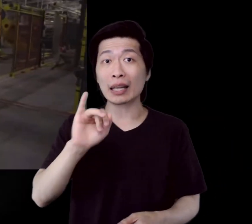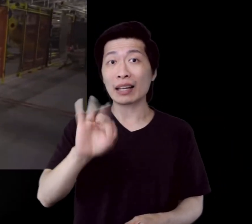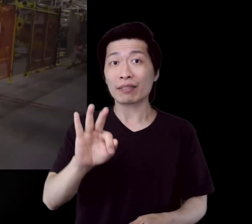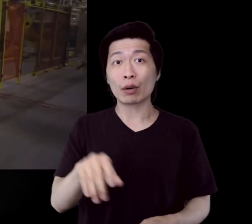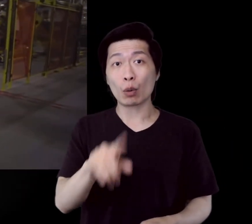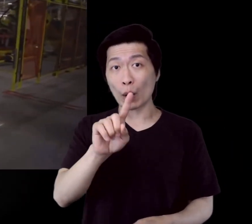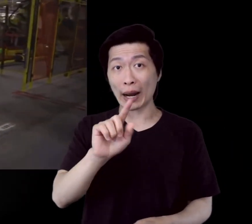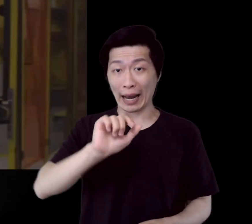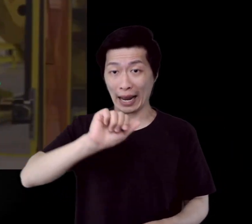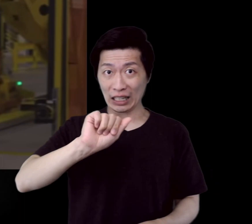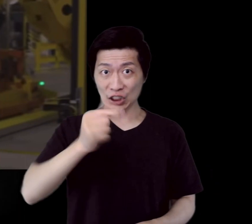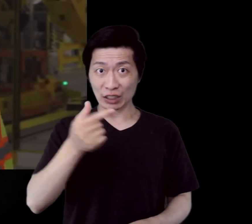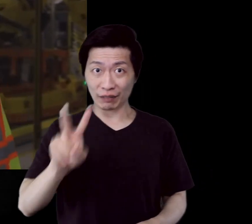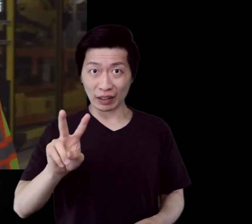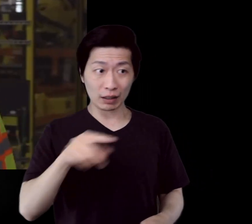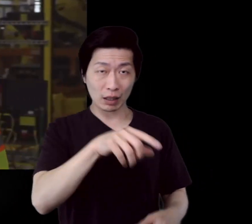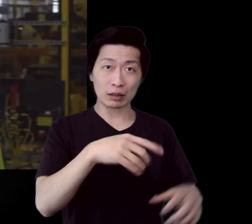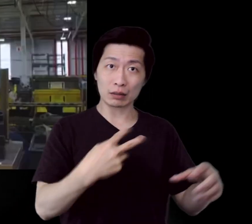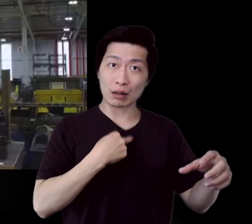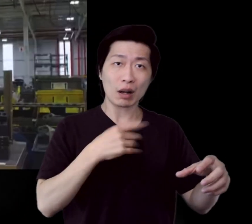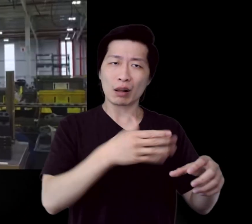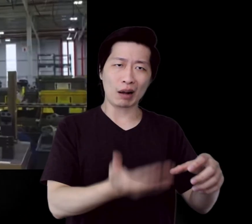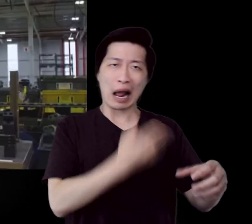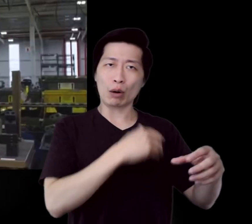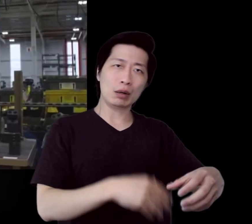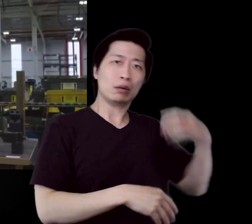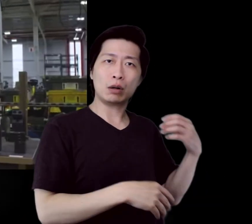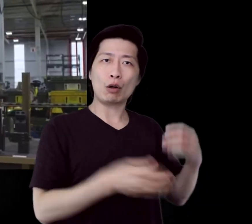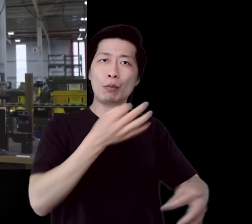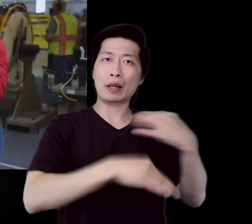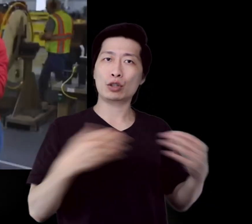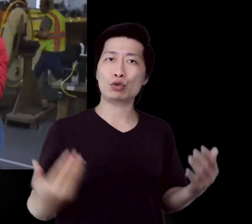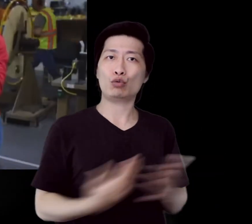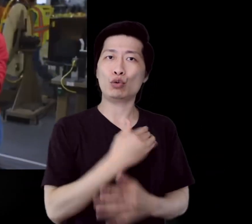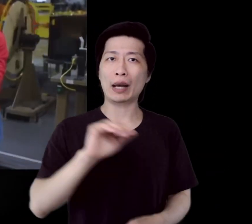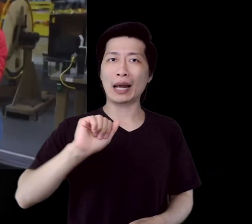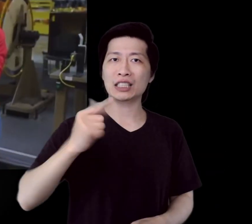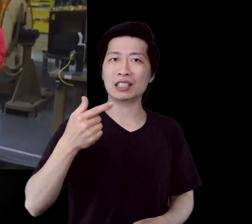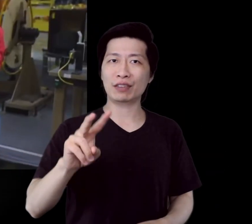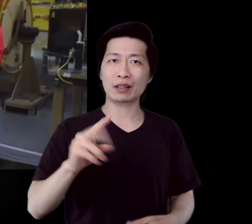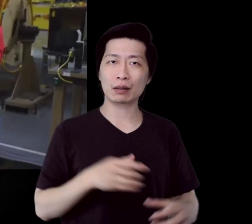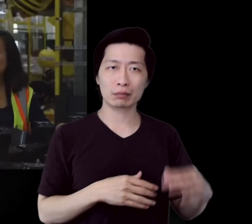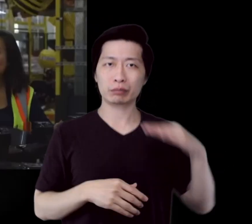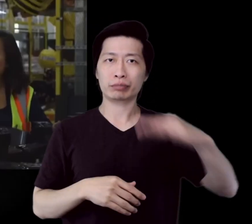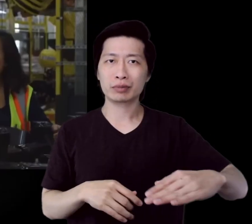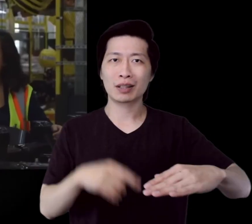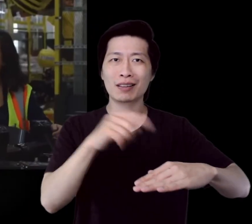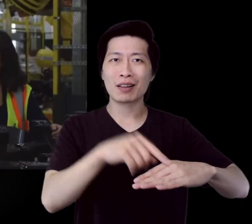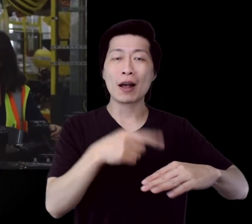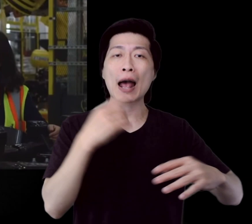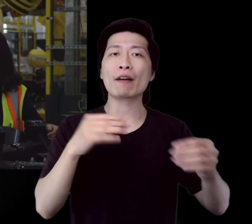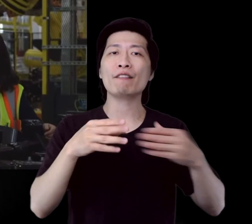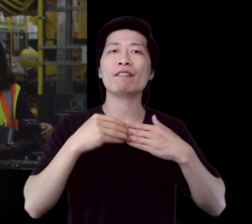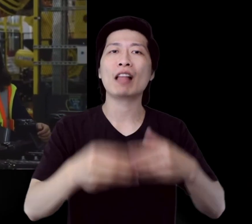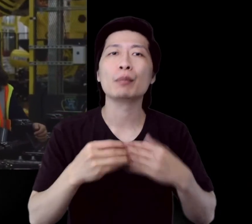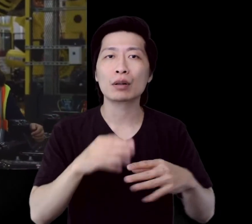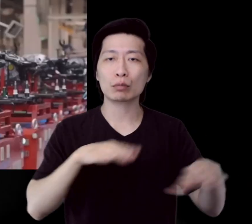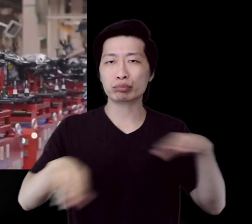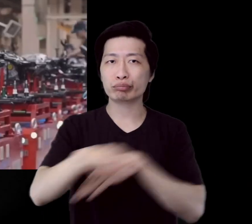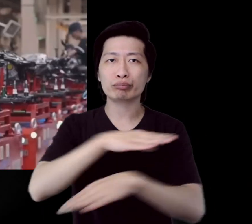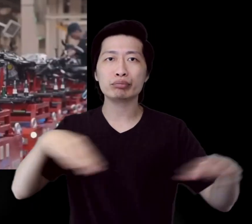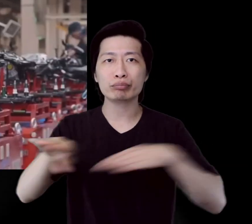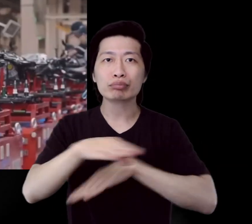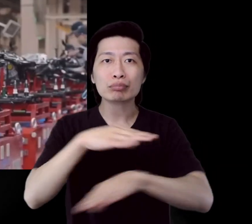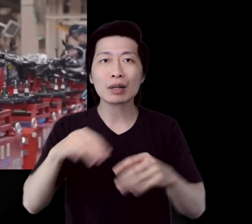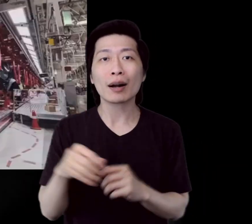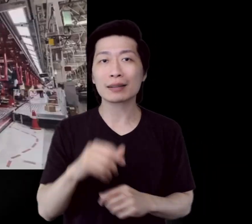dies, the factory stops. If a AGV dies, you just pull that one from the production and replace it with a new one, but it's